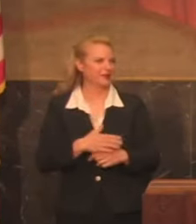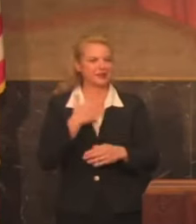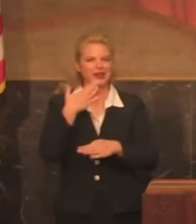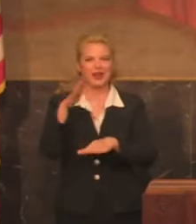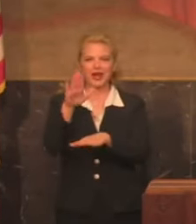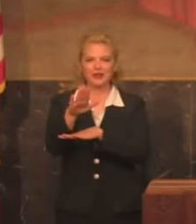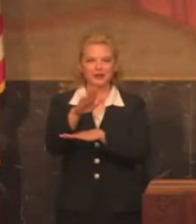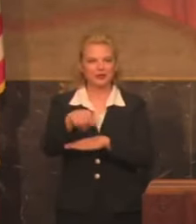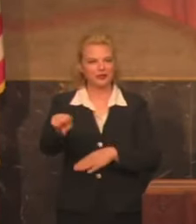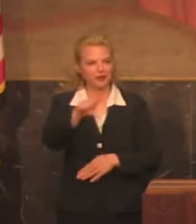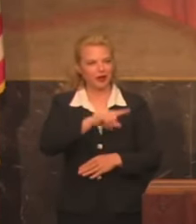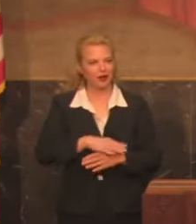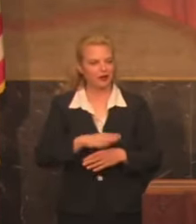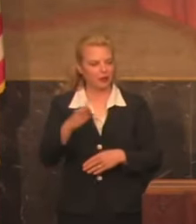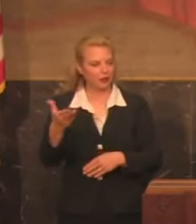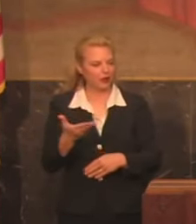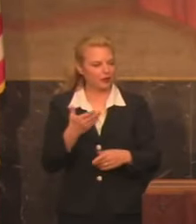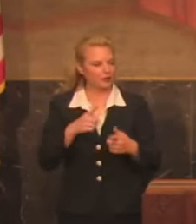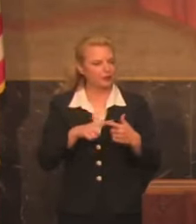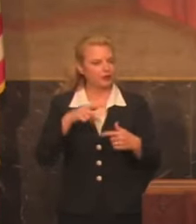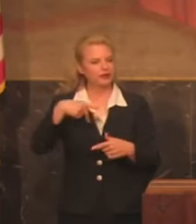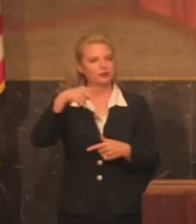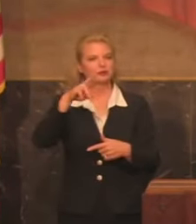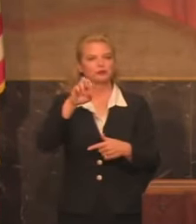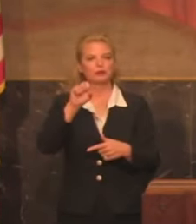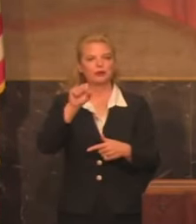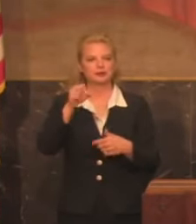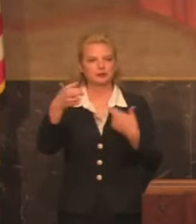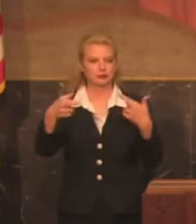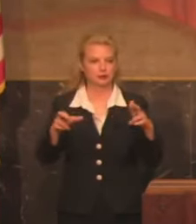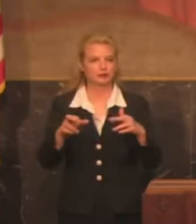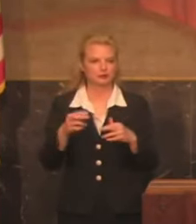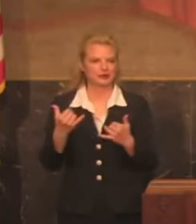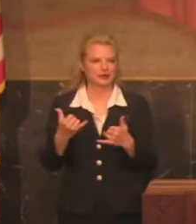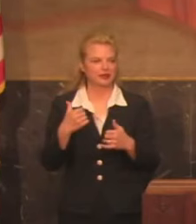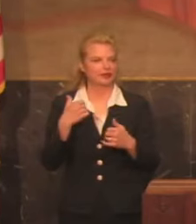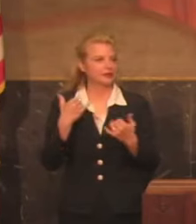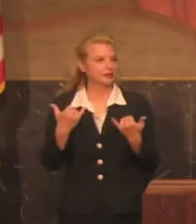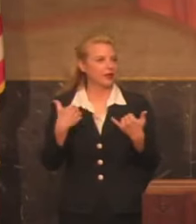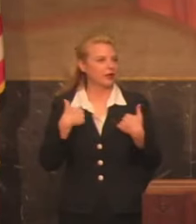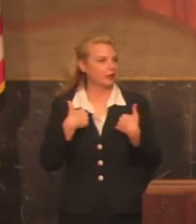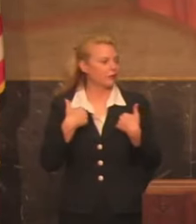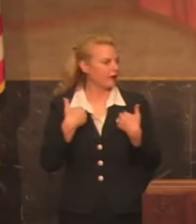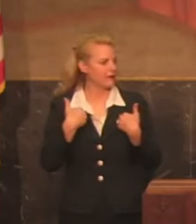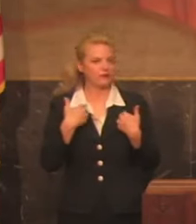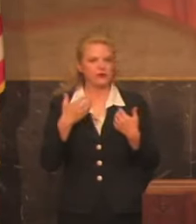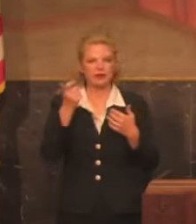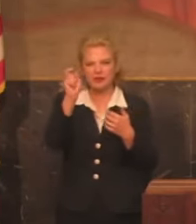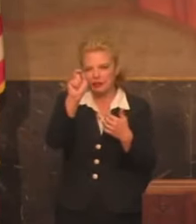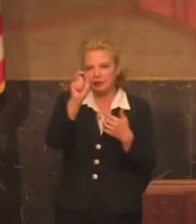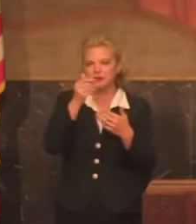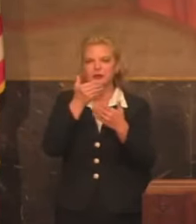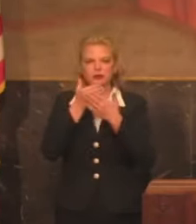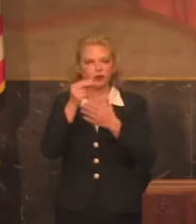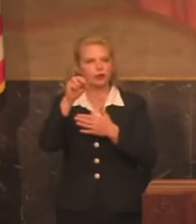Good afternoon, y'all, and welcome to the press room. Today we have a little bit of good